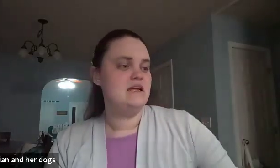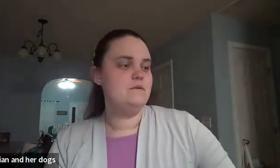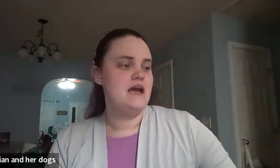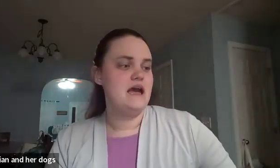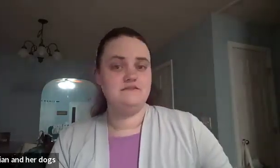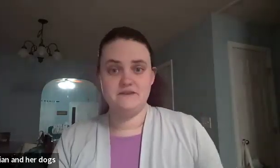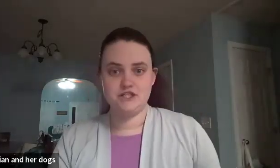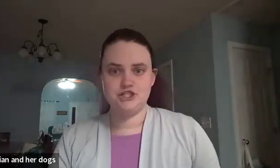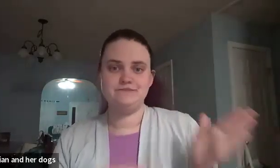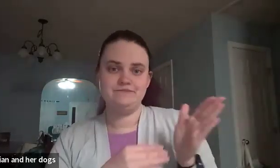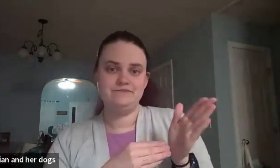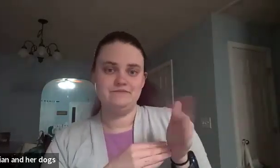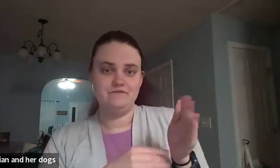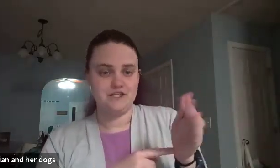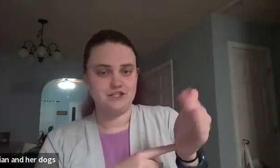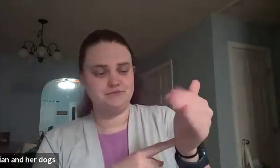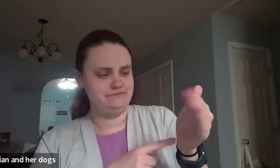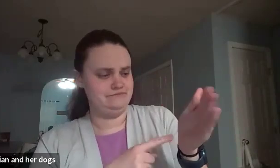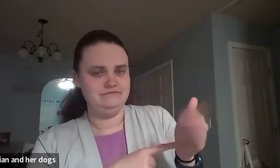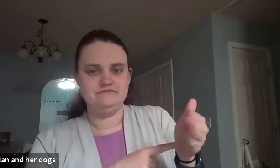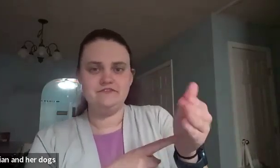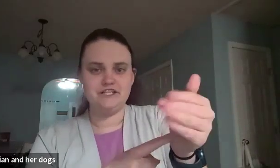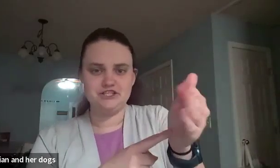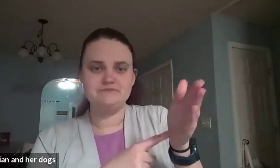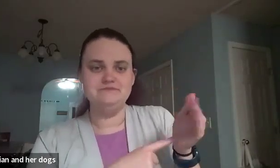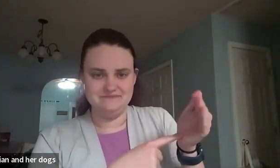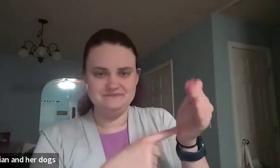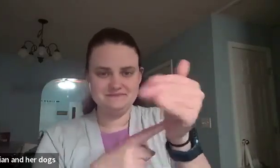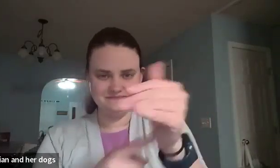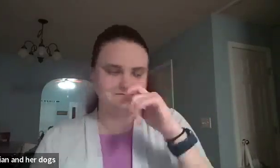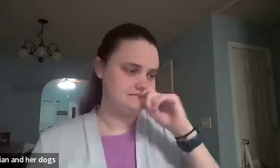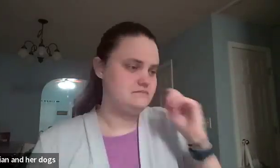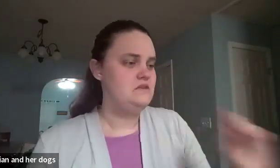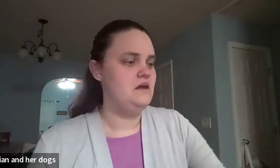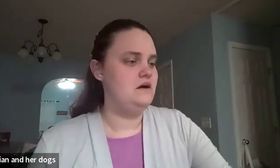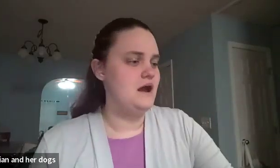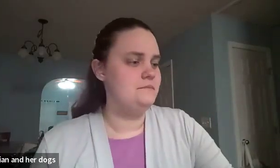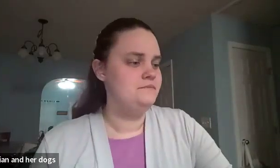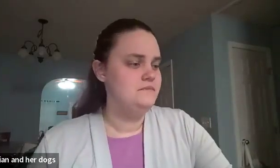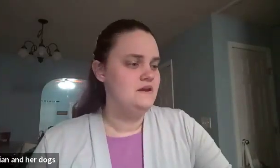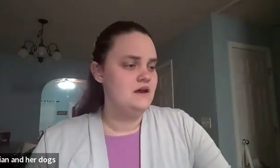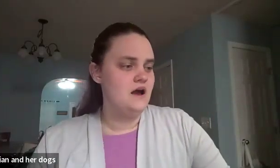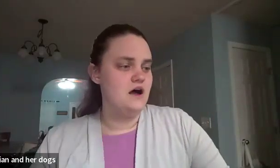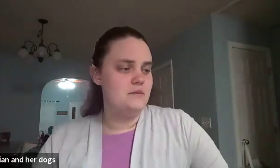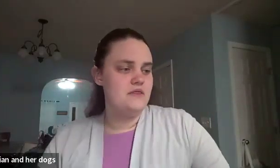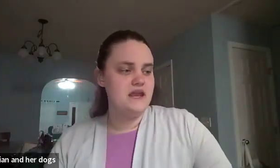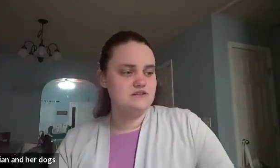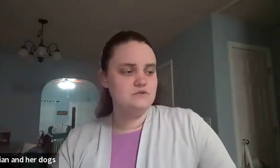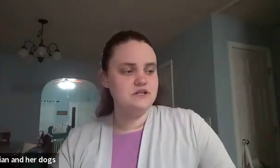And then we had fish, fish, fish. Okay. The next one we're gonna